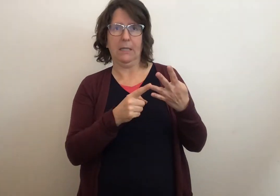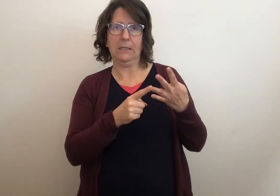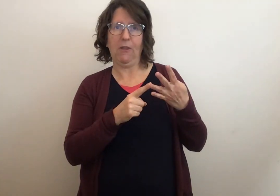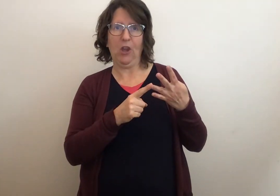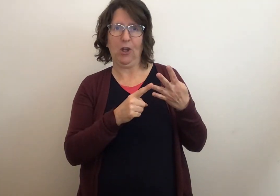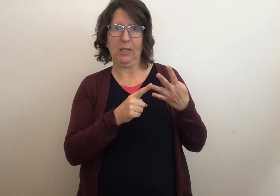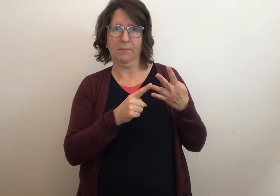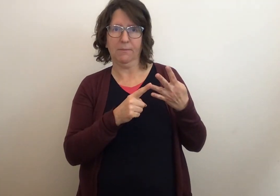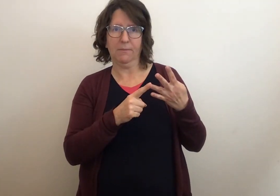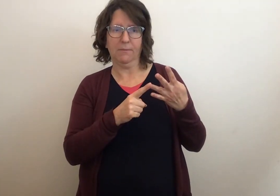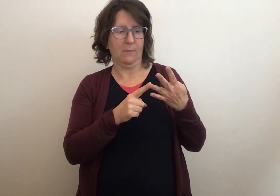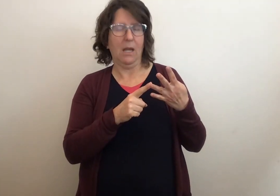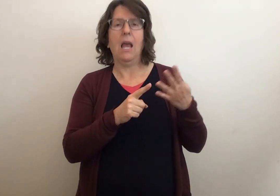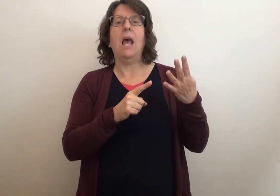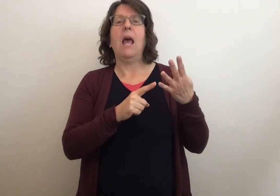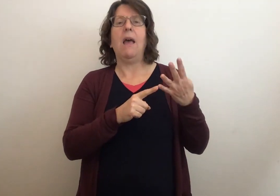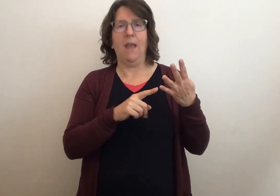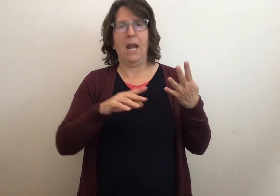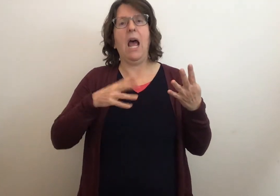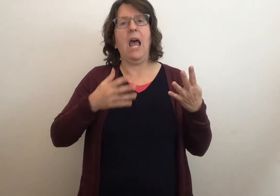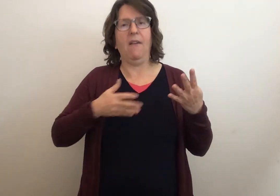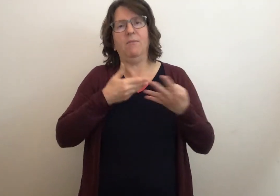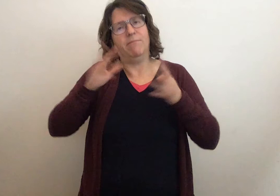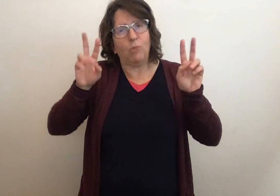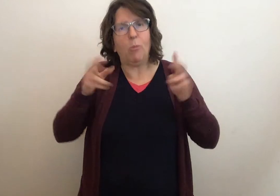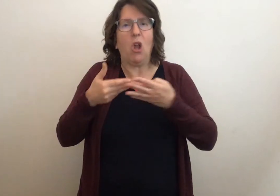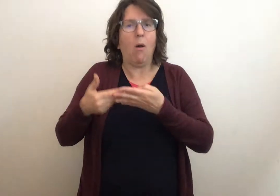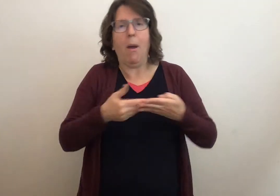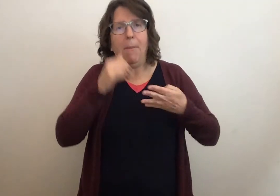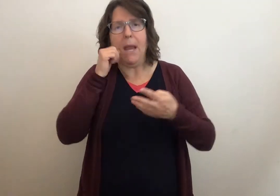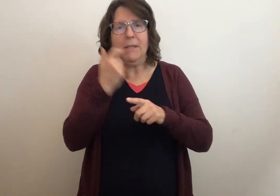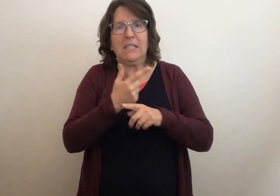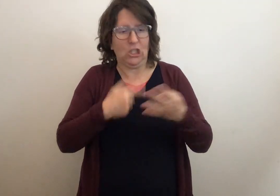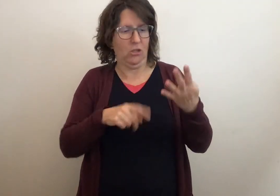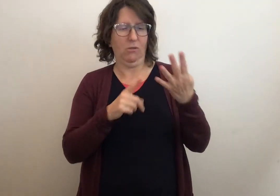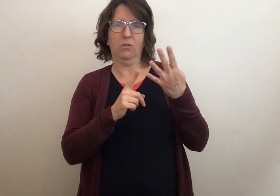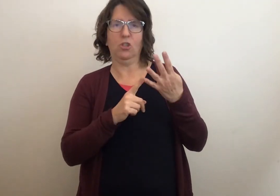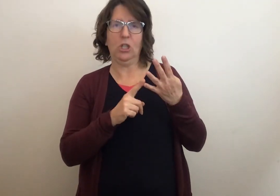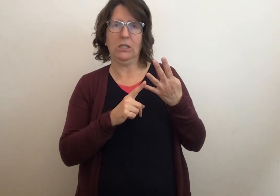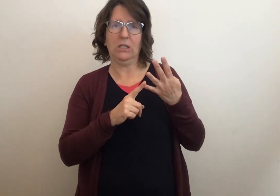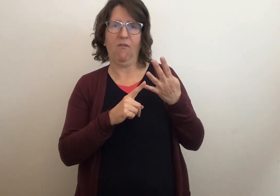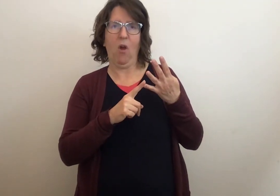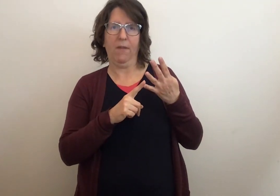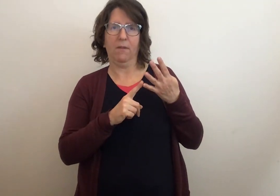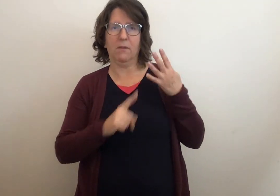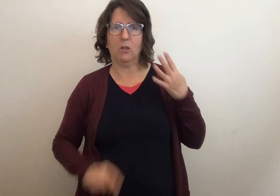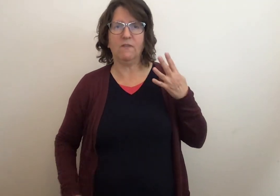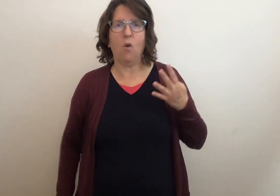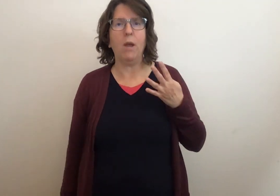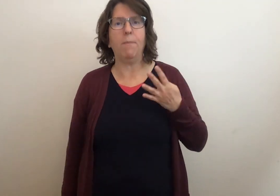the third. And then I have what we call a baby sister, and she's the fourth. There's 4